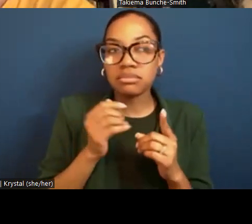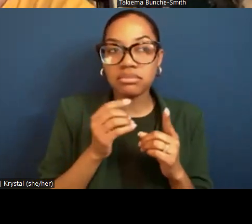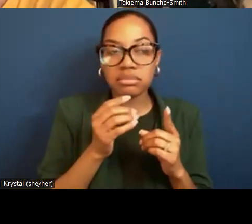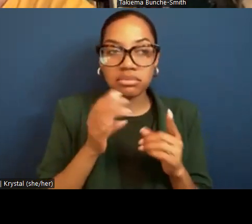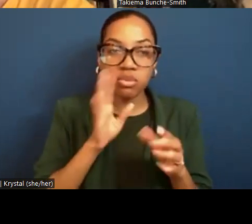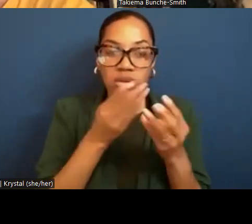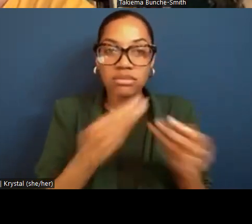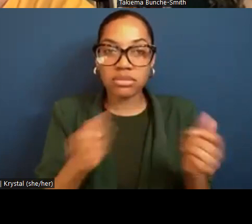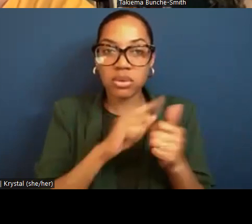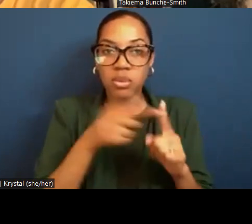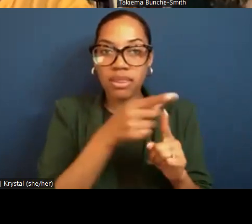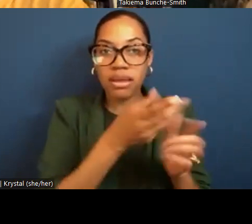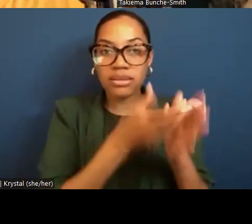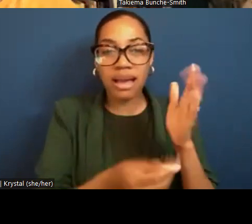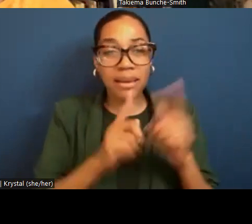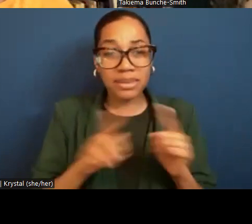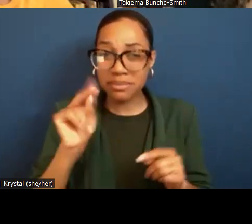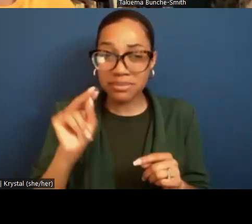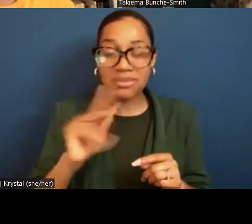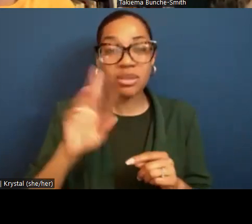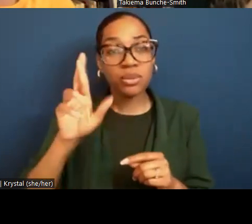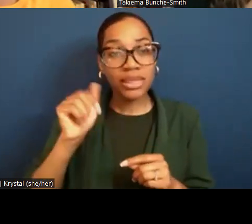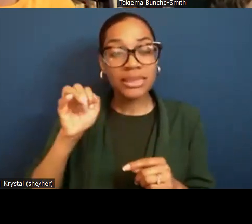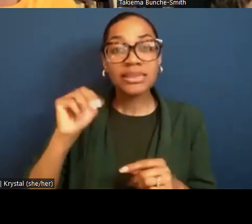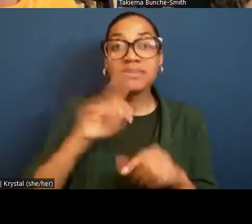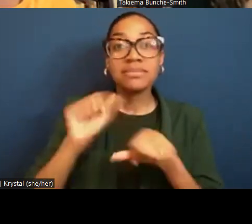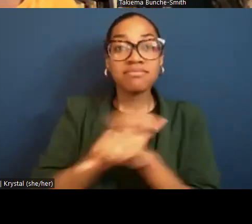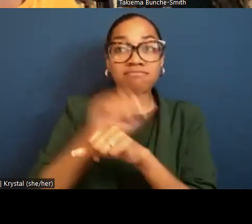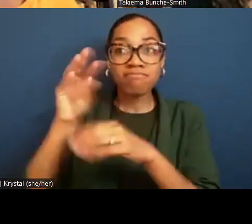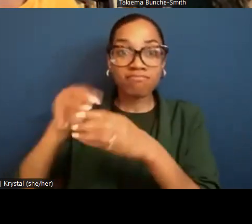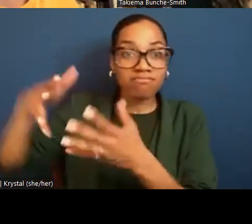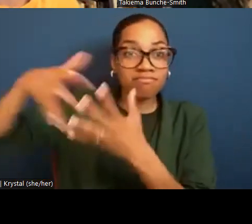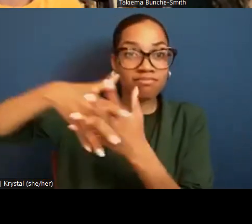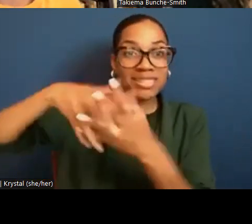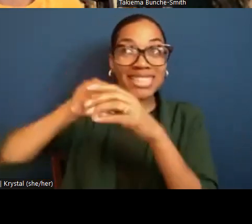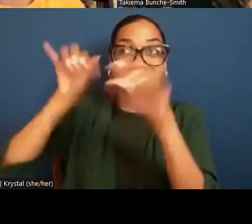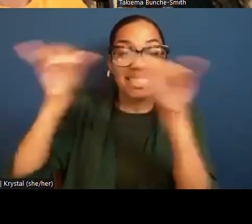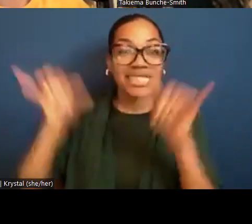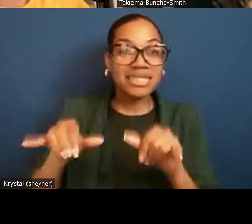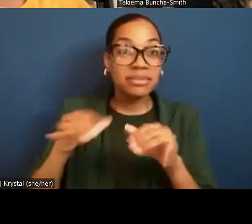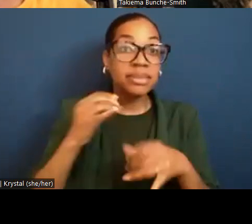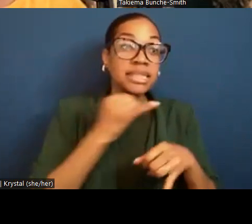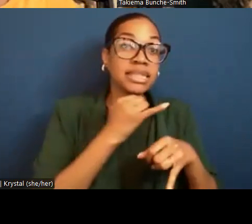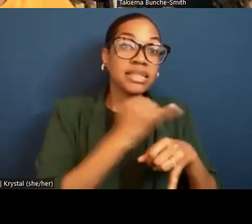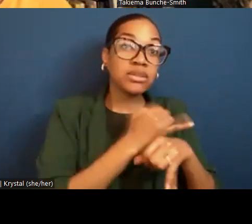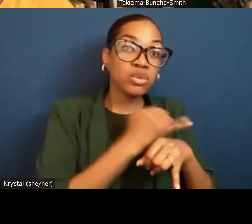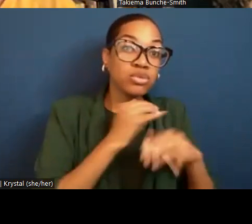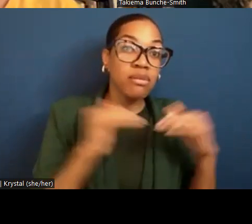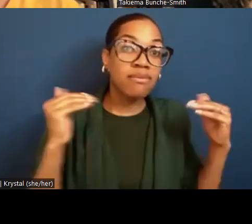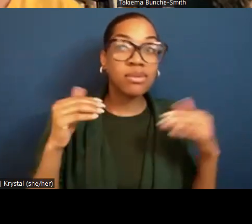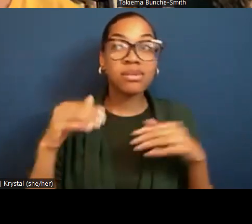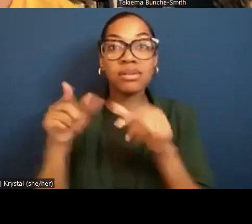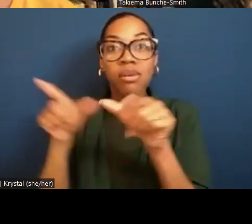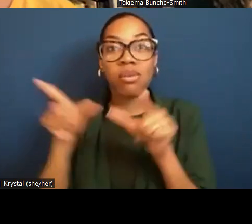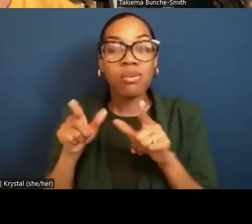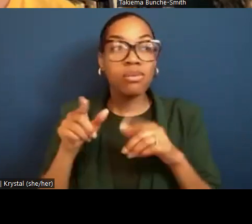on an ideological, institutional, interpersonal, and individual level, and be willing to address it on all those levels, and to be willing to, again, ensure that the folks around